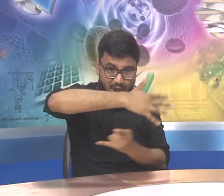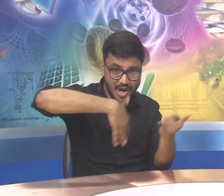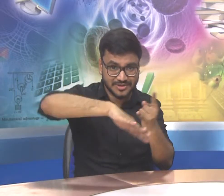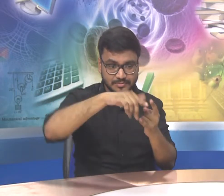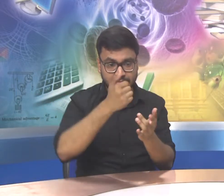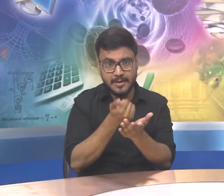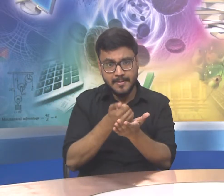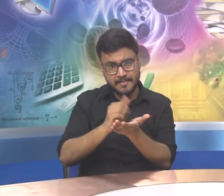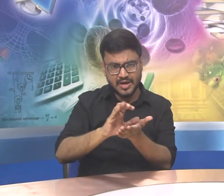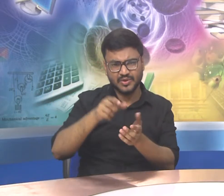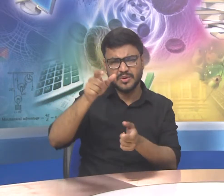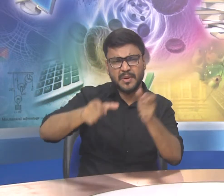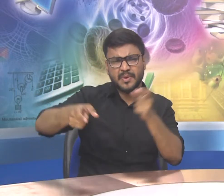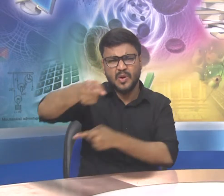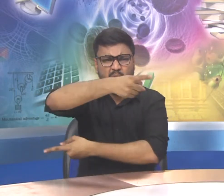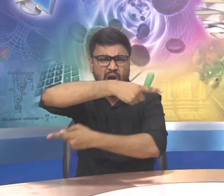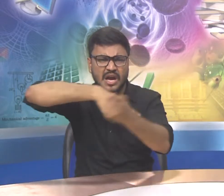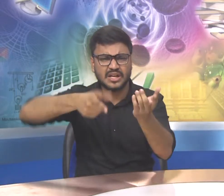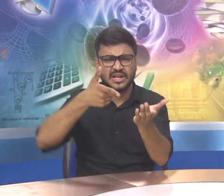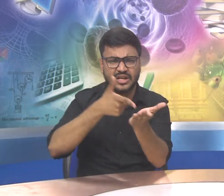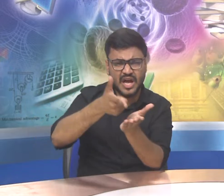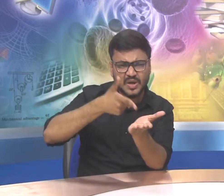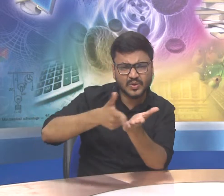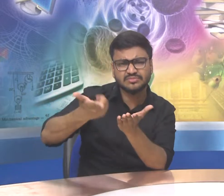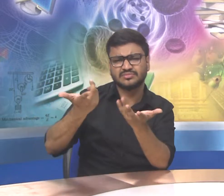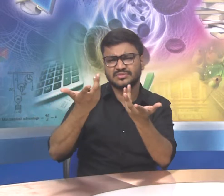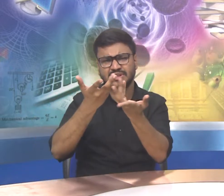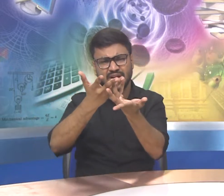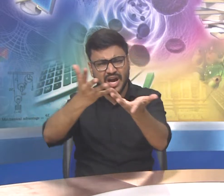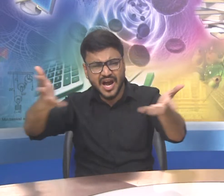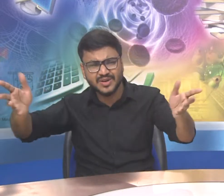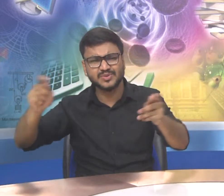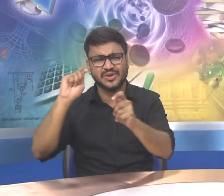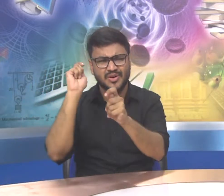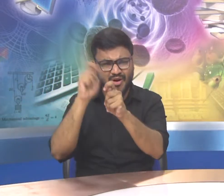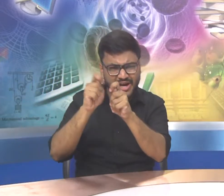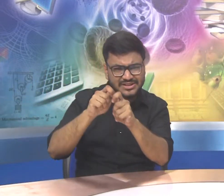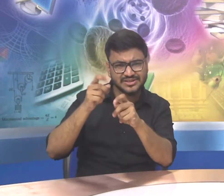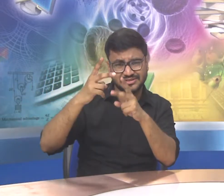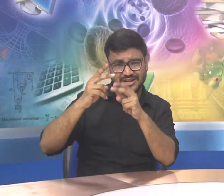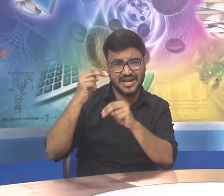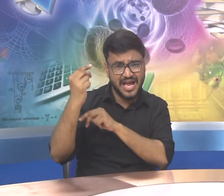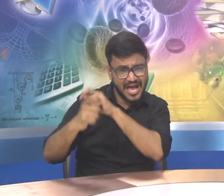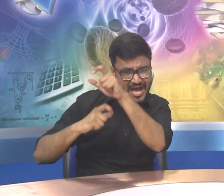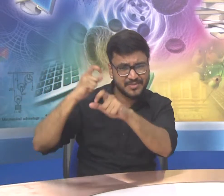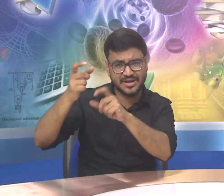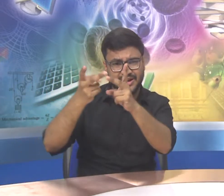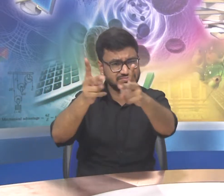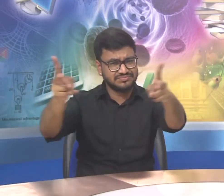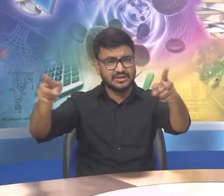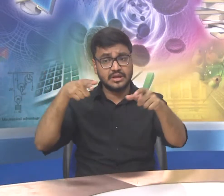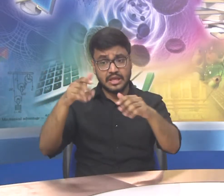to their members. That is, primary credit